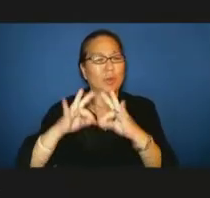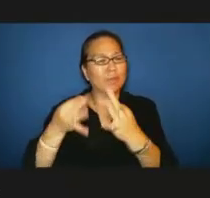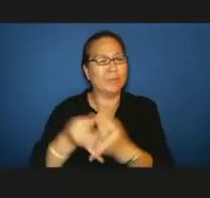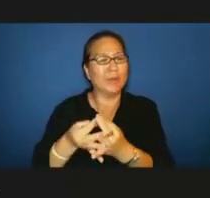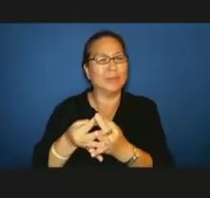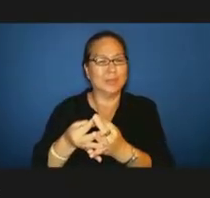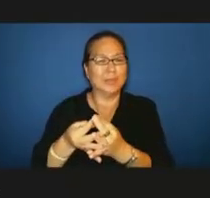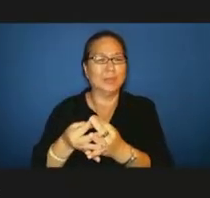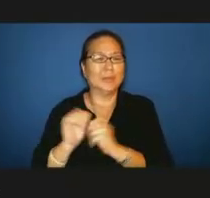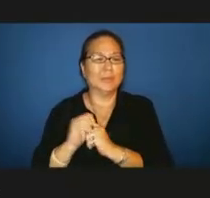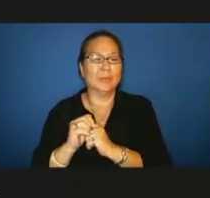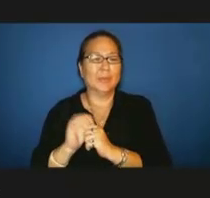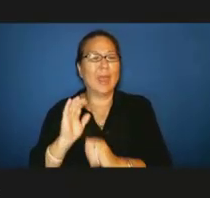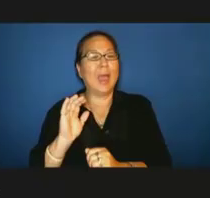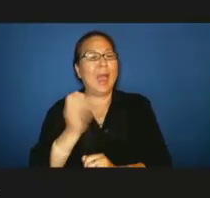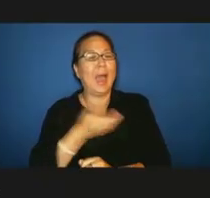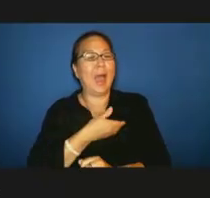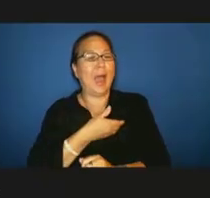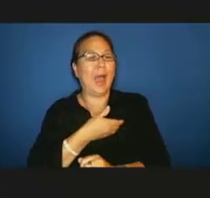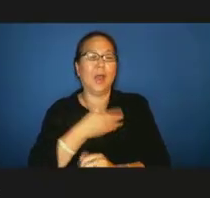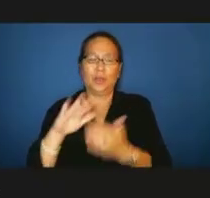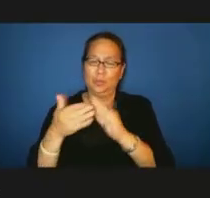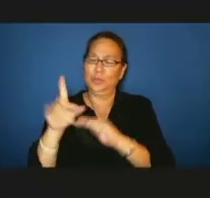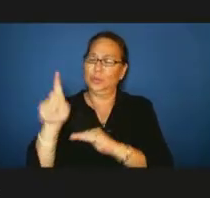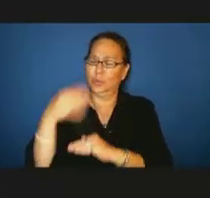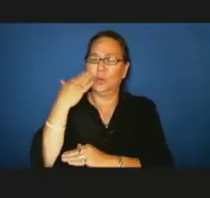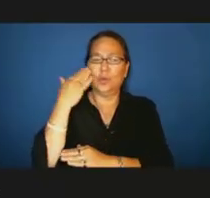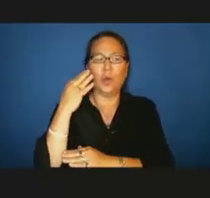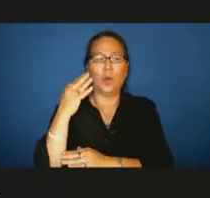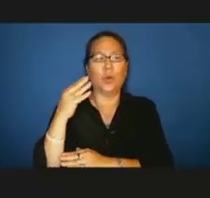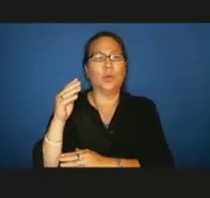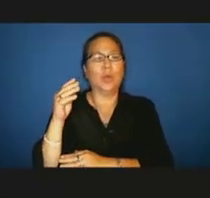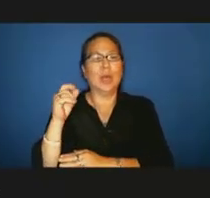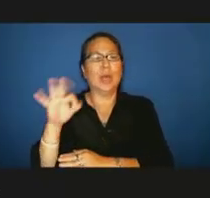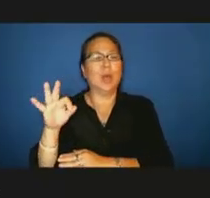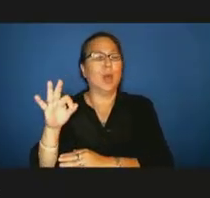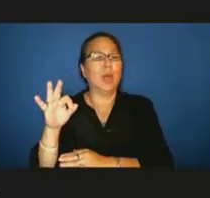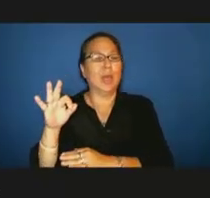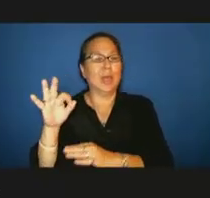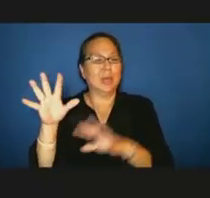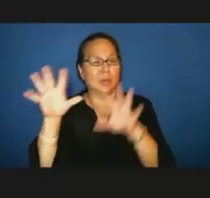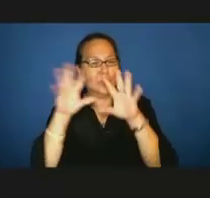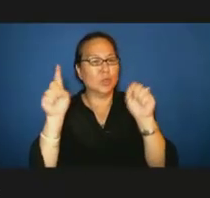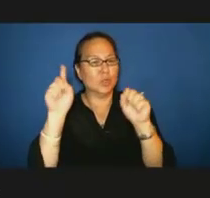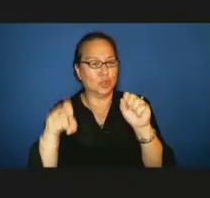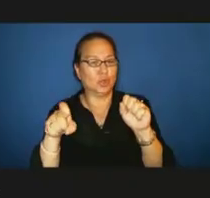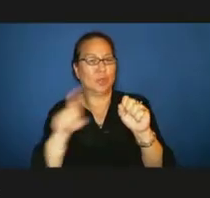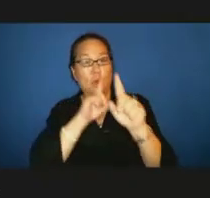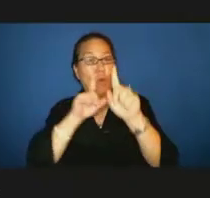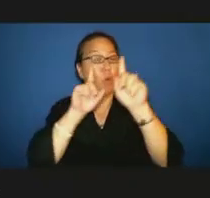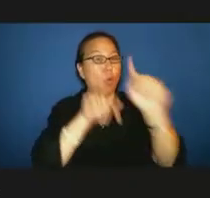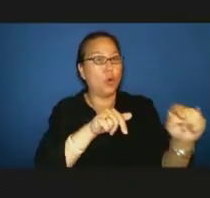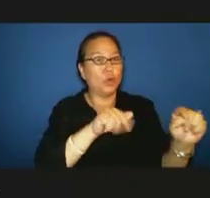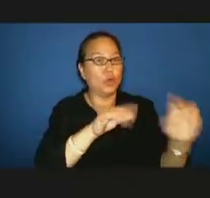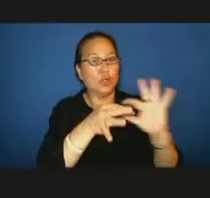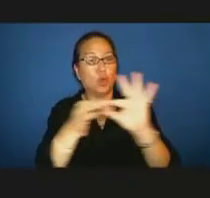community should know what Ms. Skipper would do if ordered to cooperate with ICE. What should happen if ICE attempts to